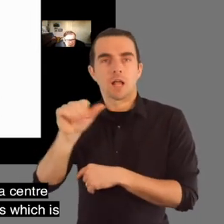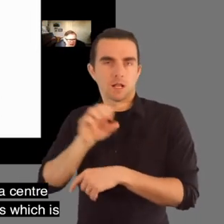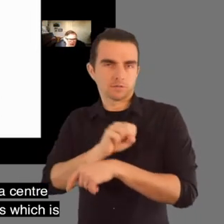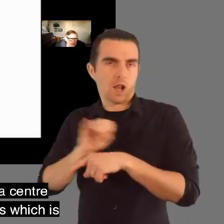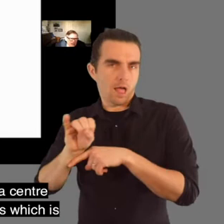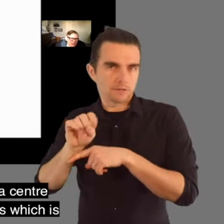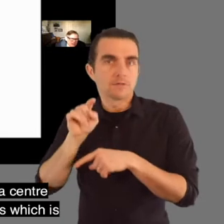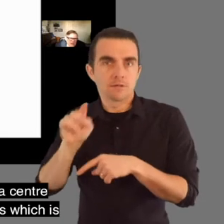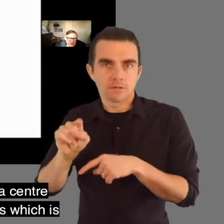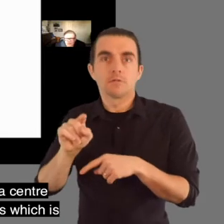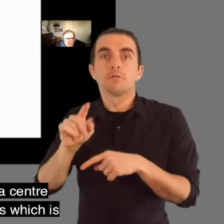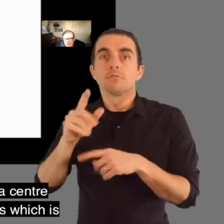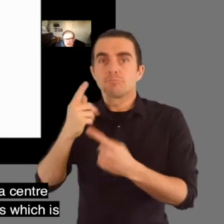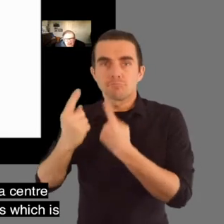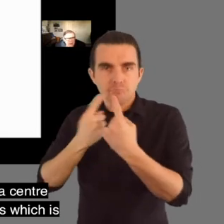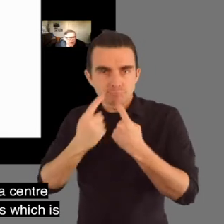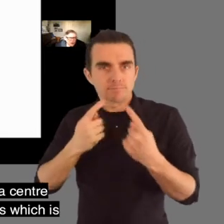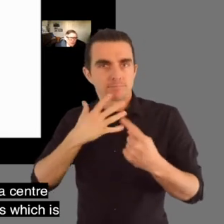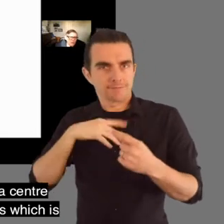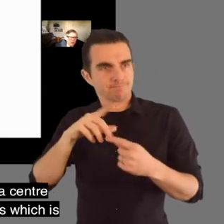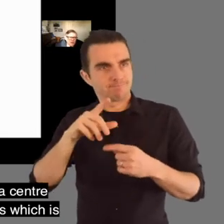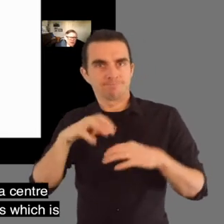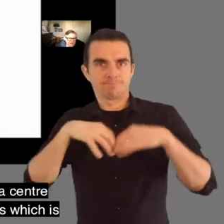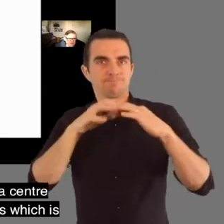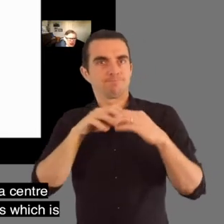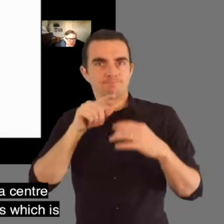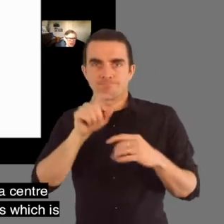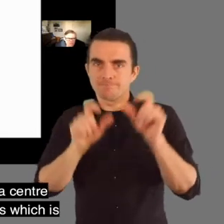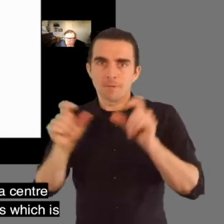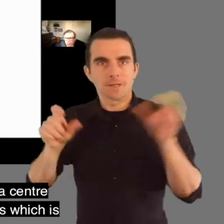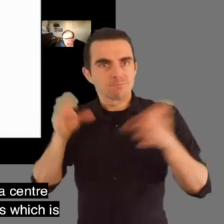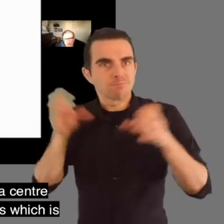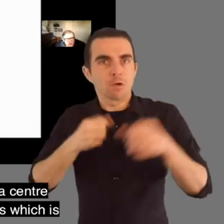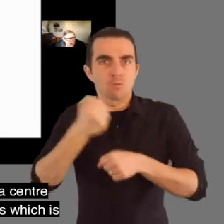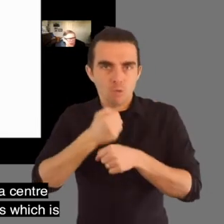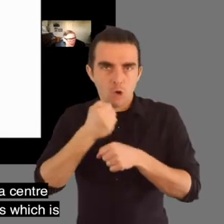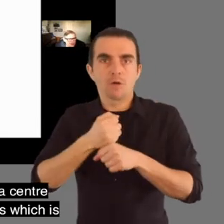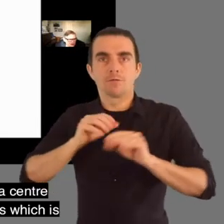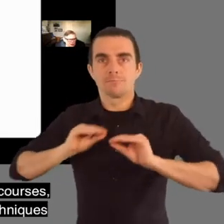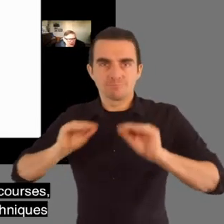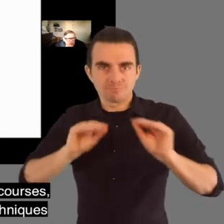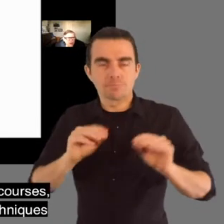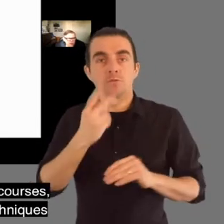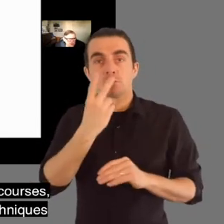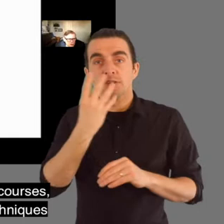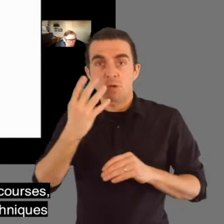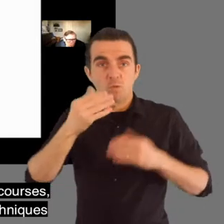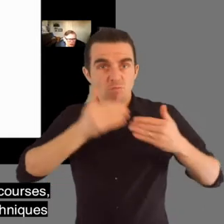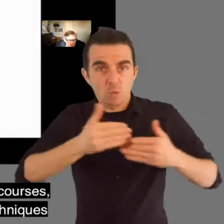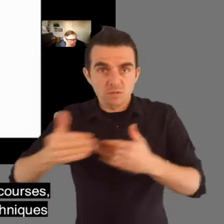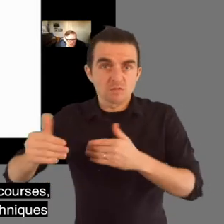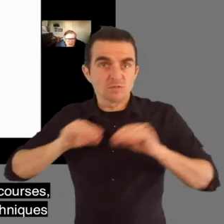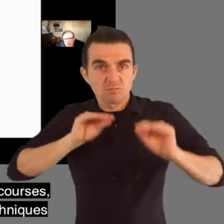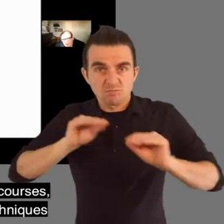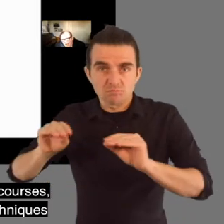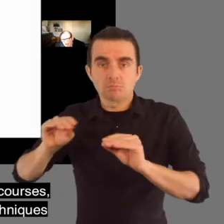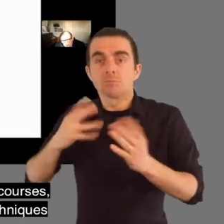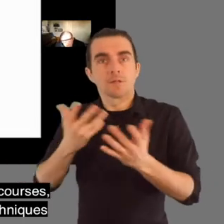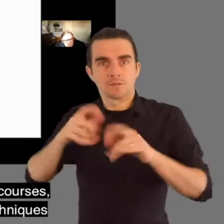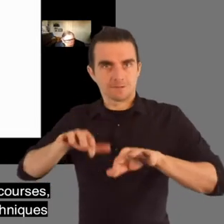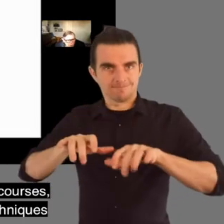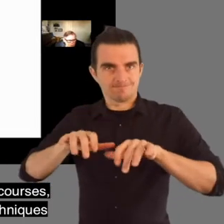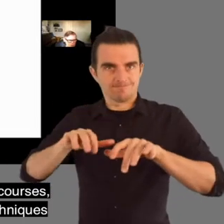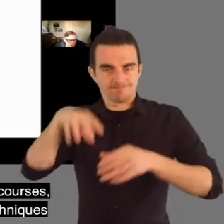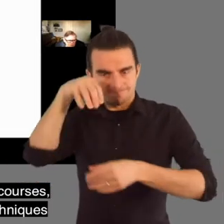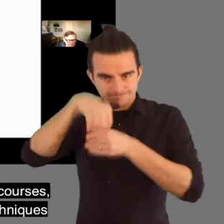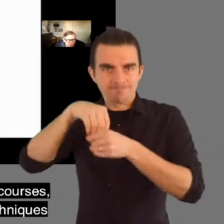Sri Lanka how they've set up a centre there supported by 700 employers, which is running courses all the time,